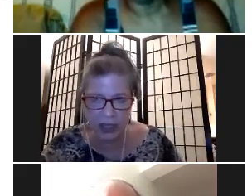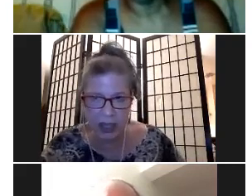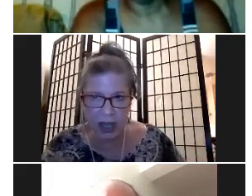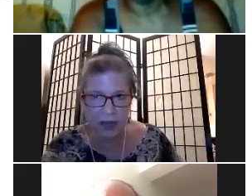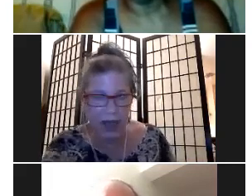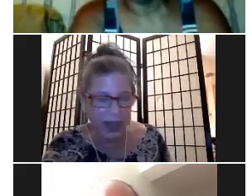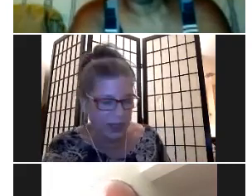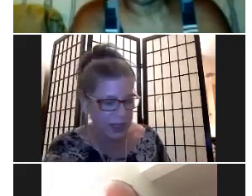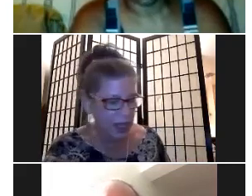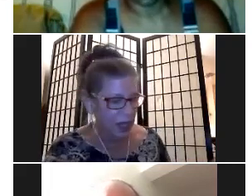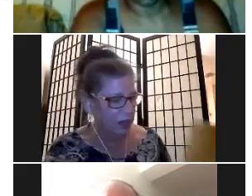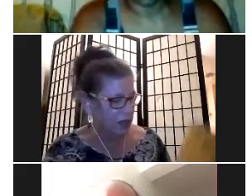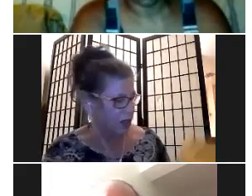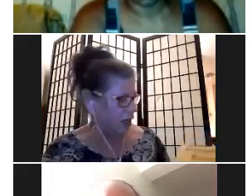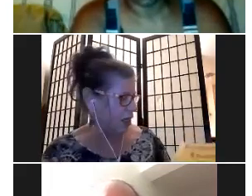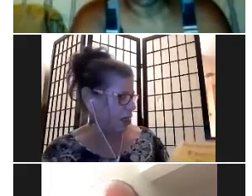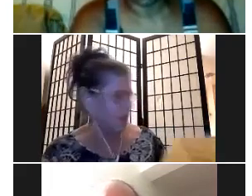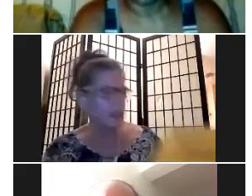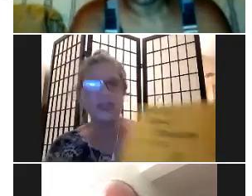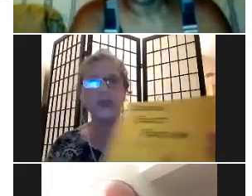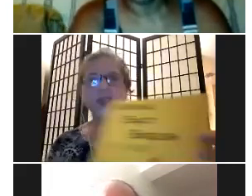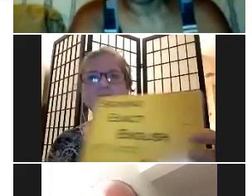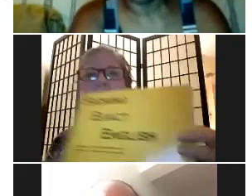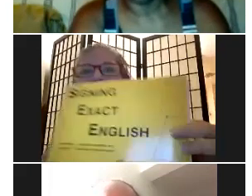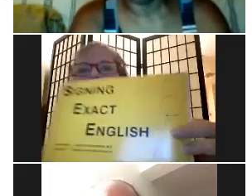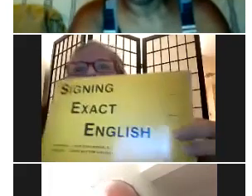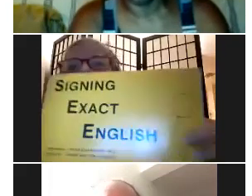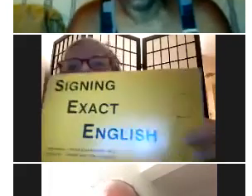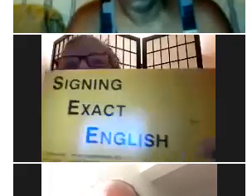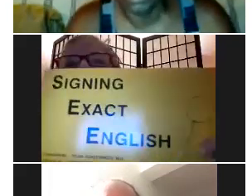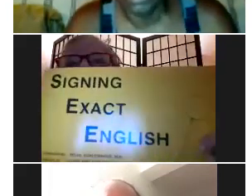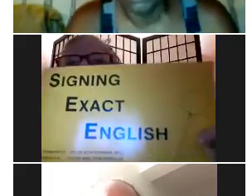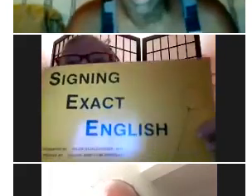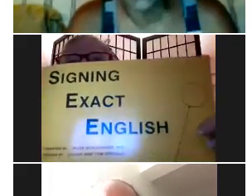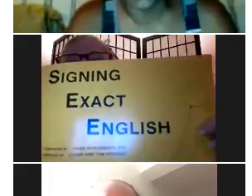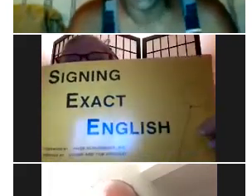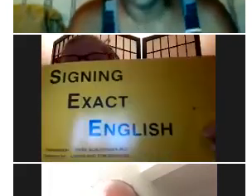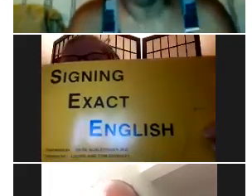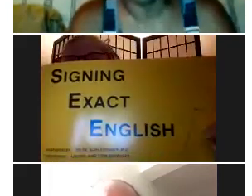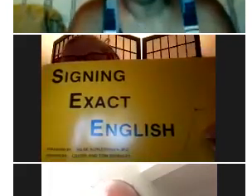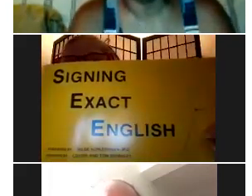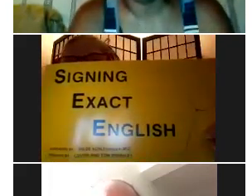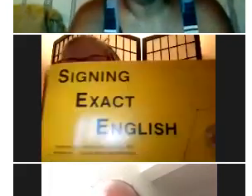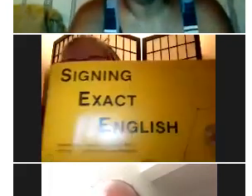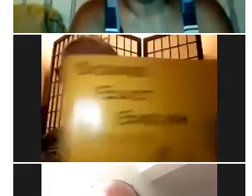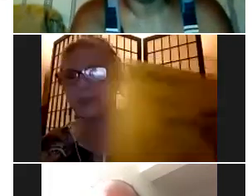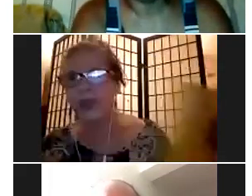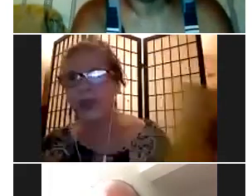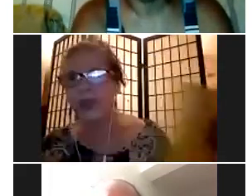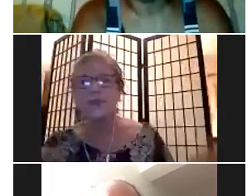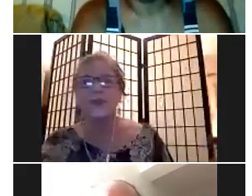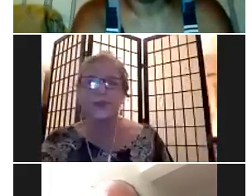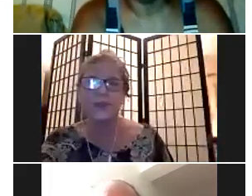combination of ASL and let's see if you can see this. Signing SEE. Yeah, exact that's English. what I.